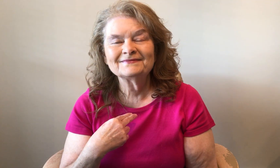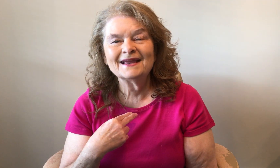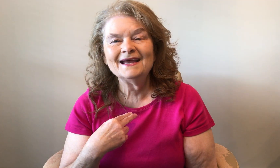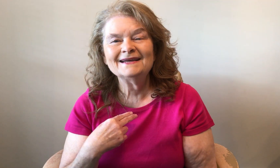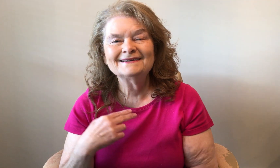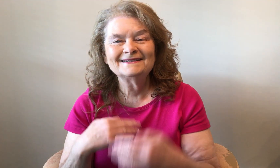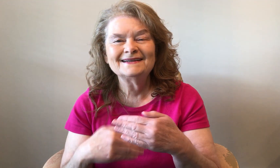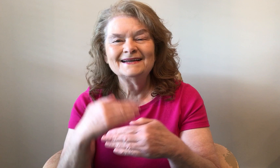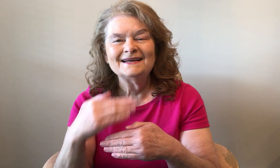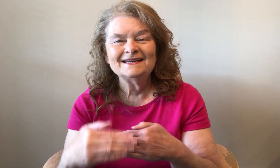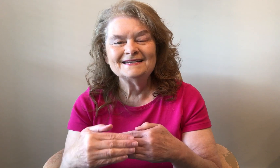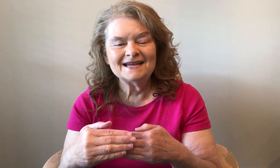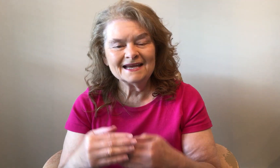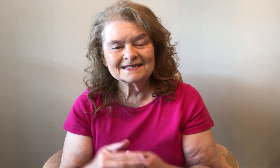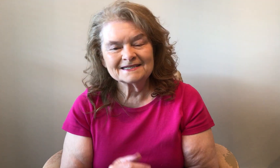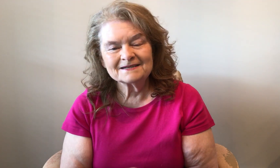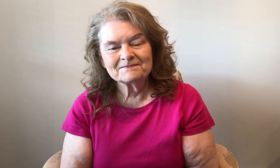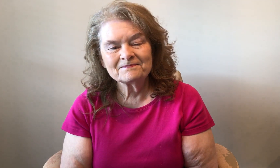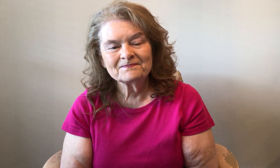Okay? Next.